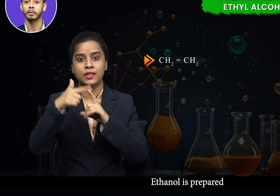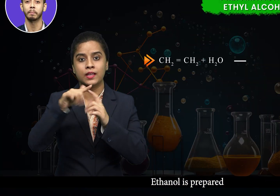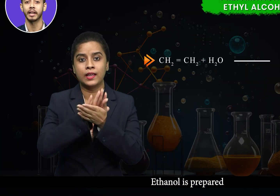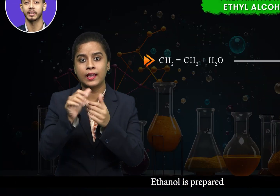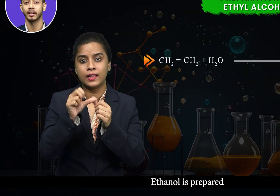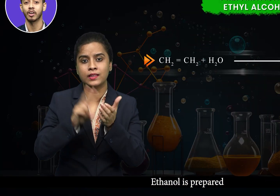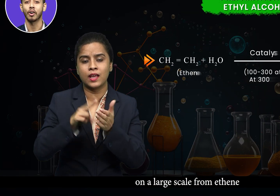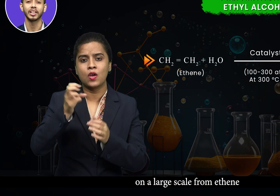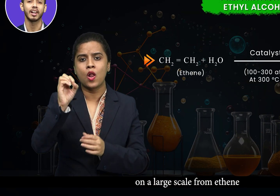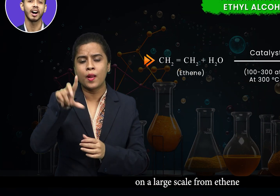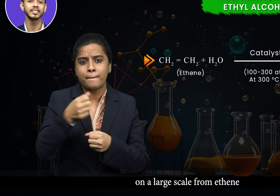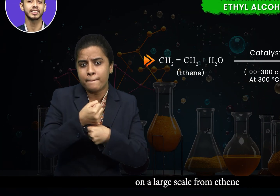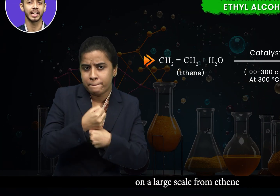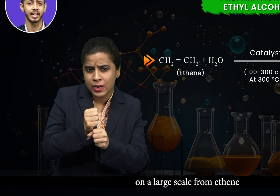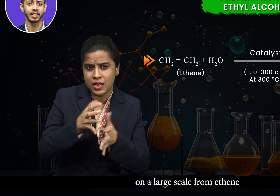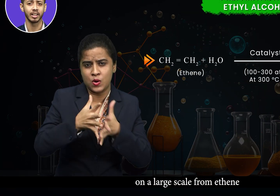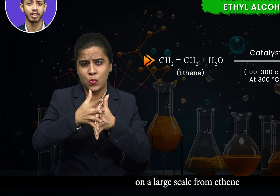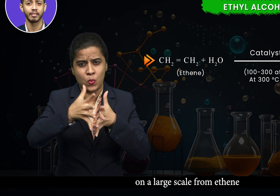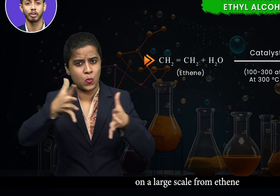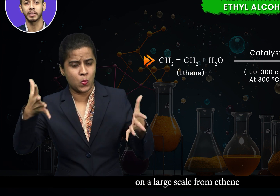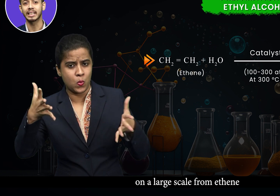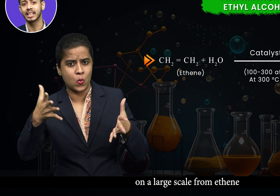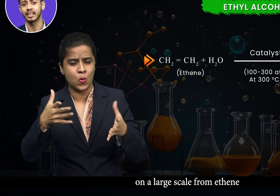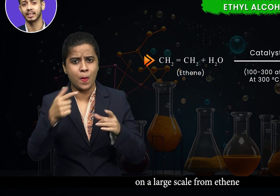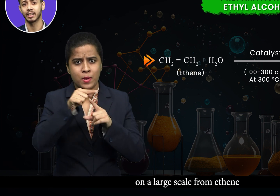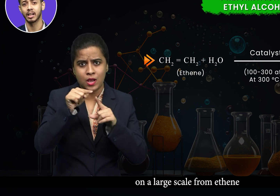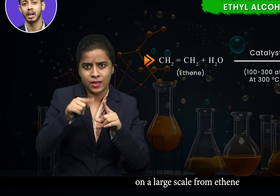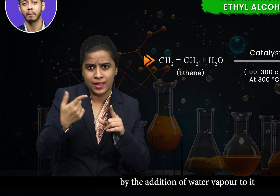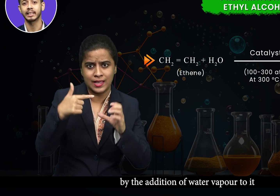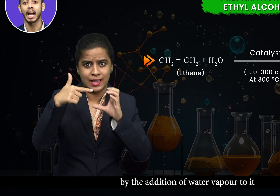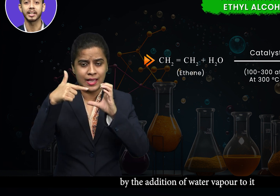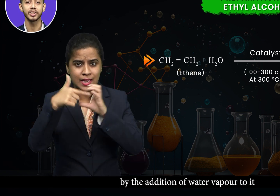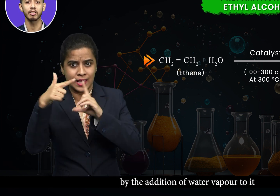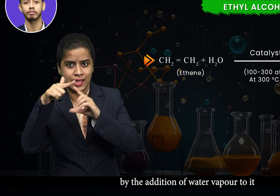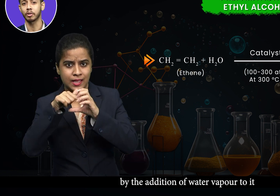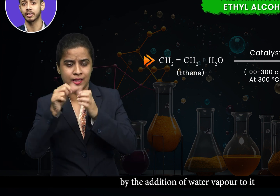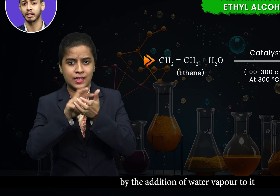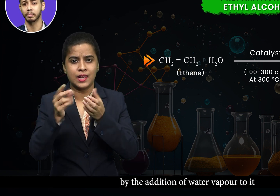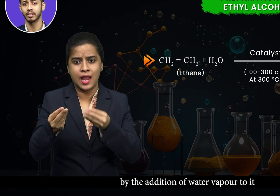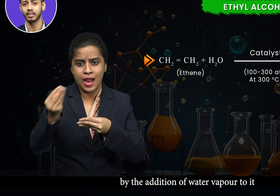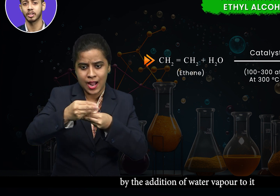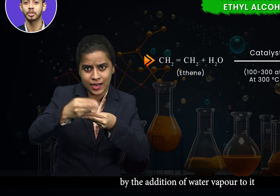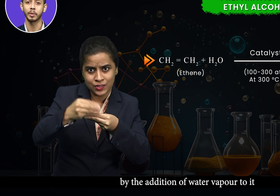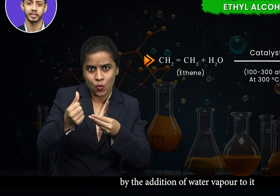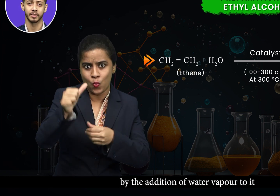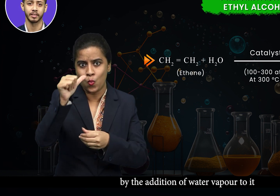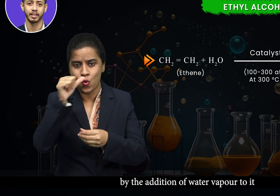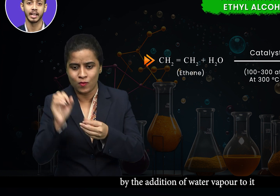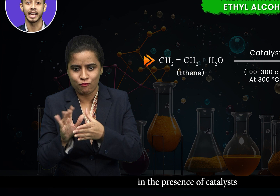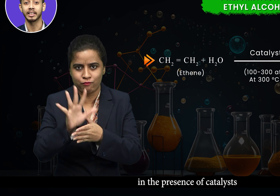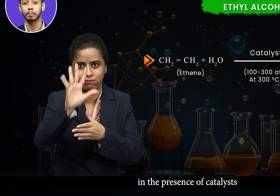Ethanol is prepared on a large scale from ethene by the addition of water vapor to